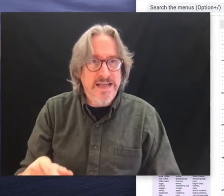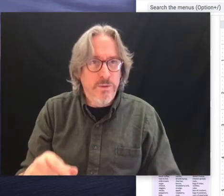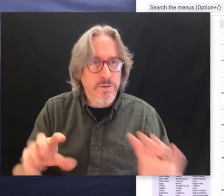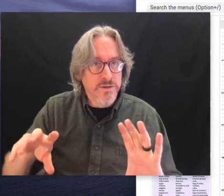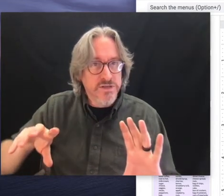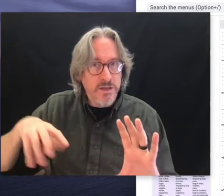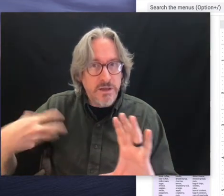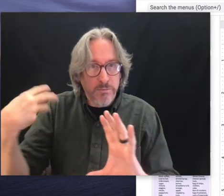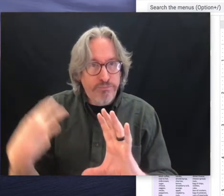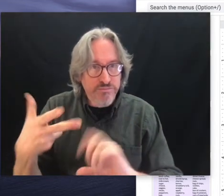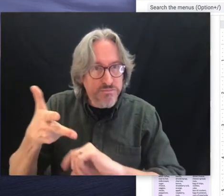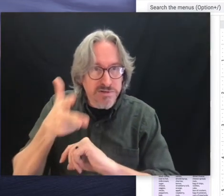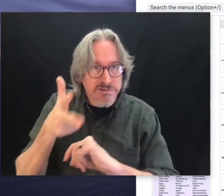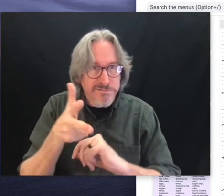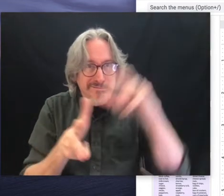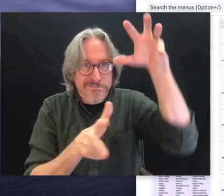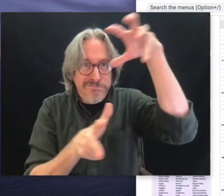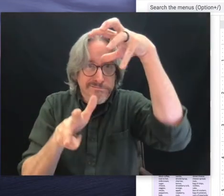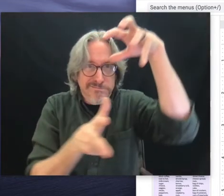Or is that the one with there's the little?